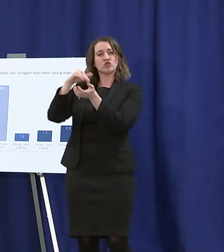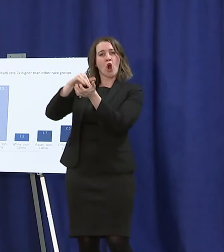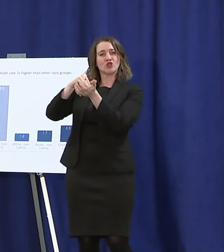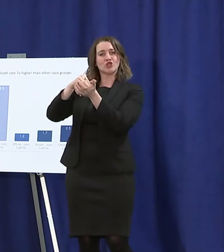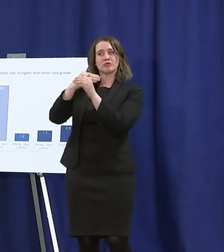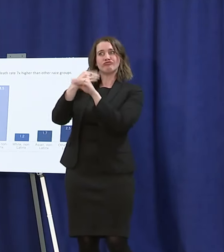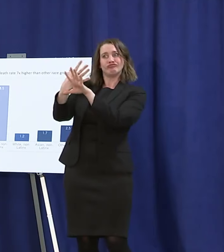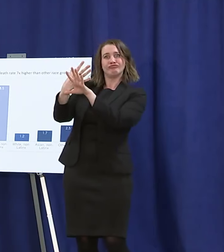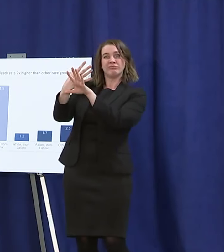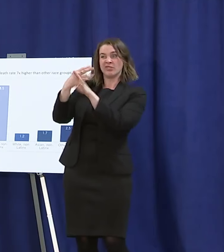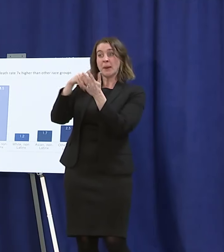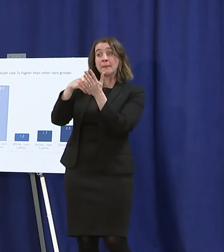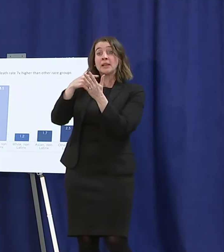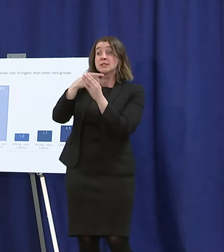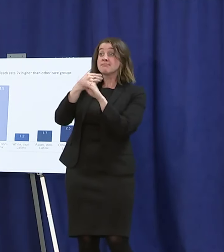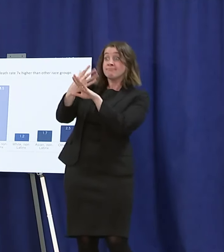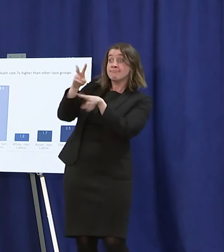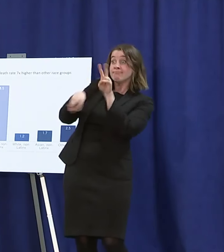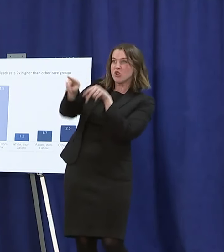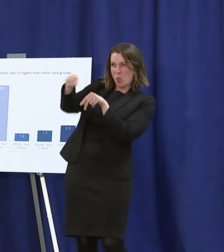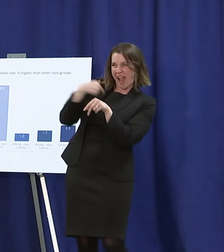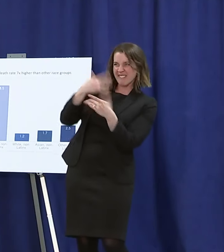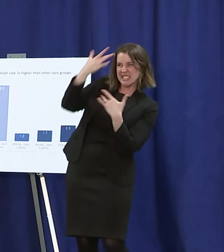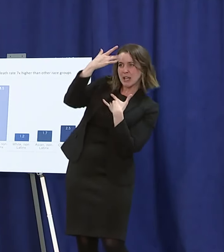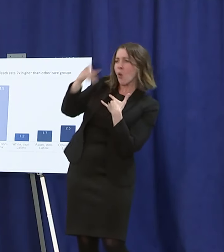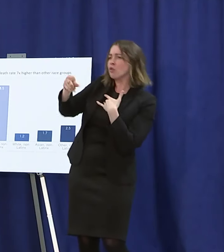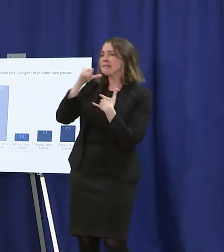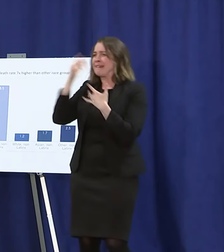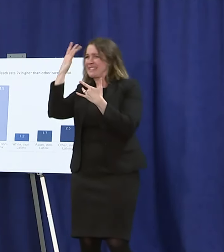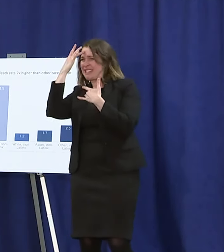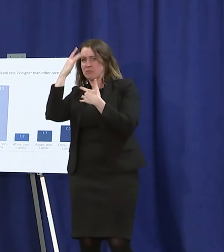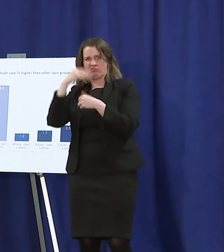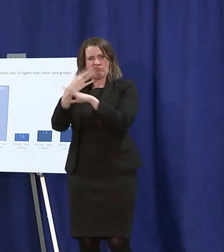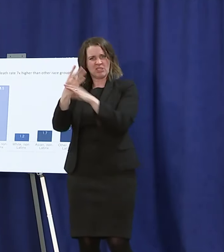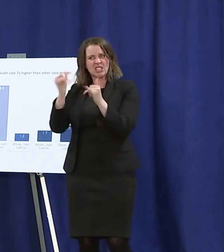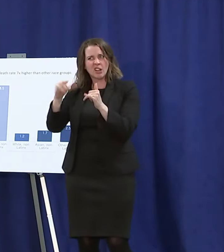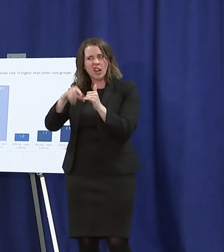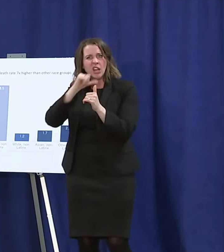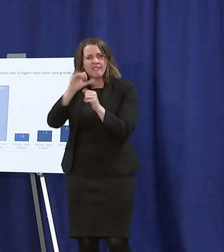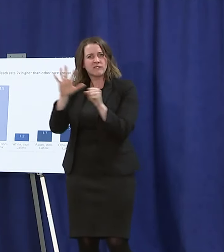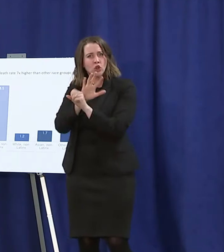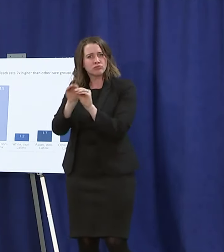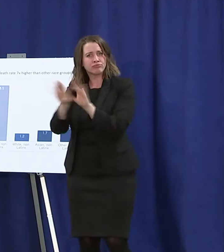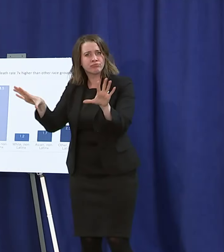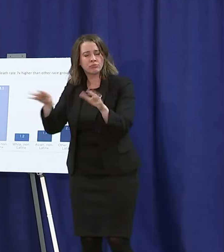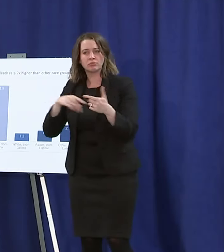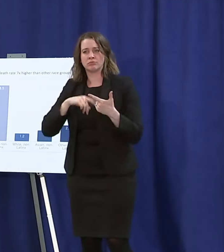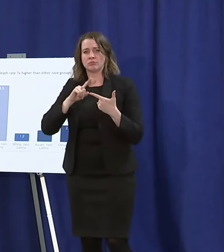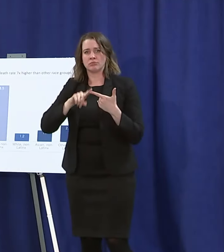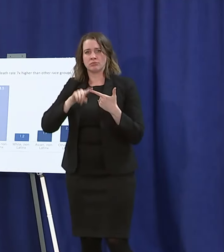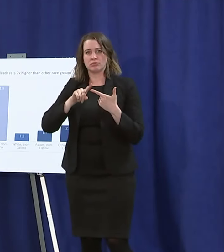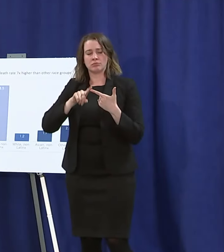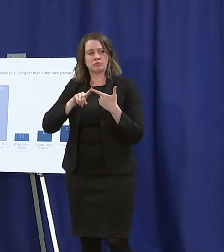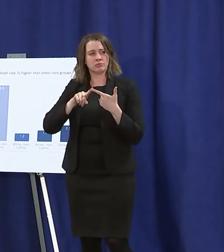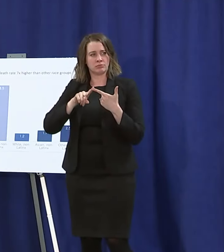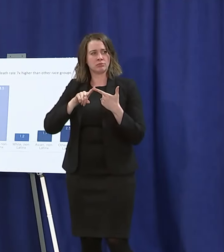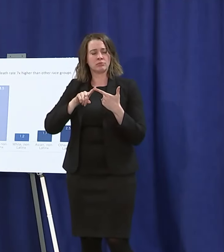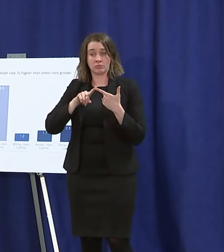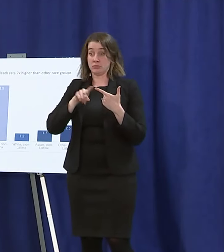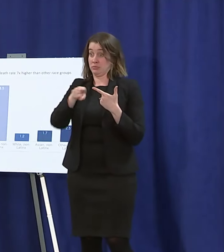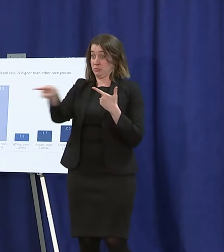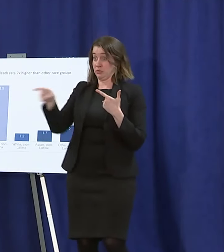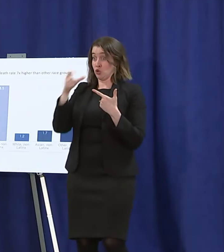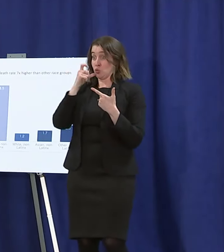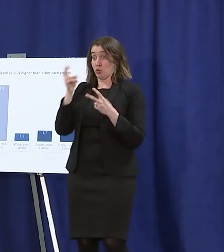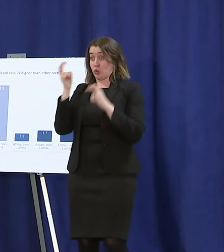the diagnosis of illness remotely. That system remains a work in progress. Also, safely finding places to treat those who